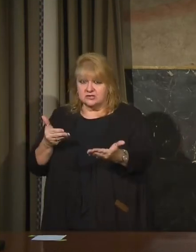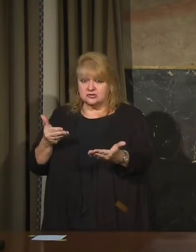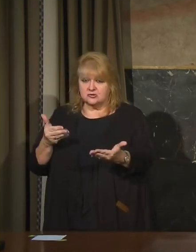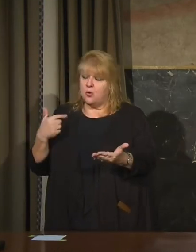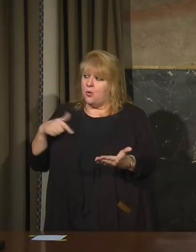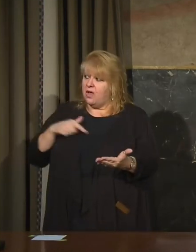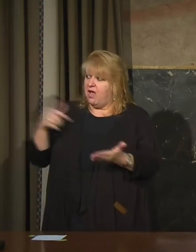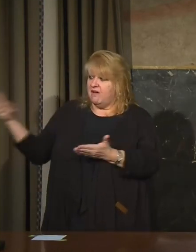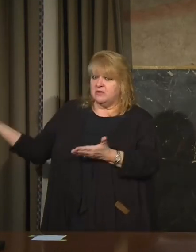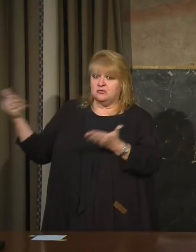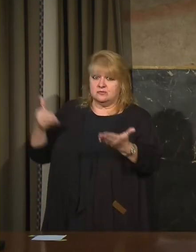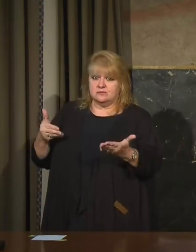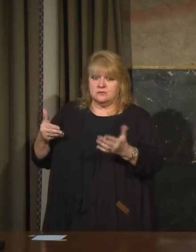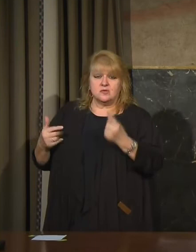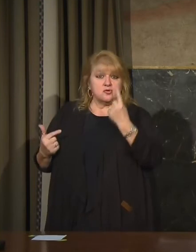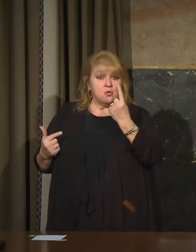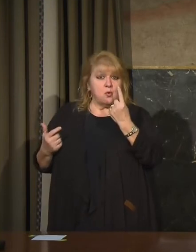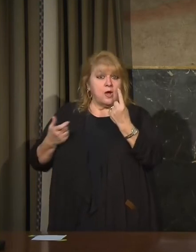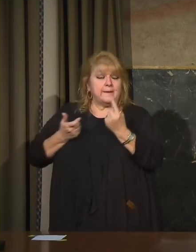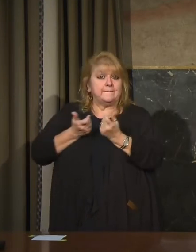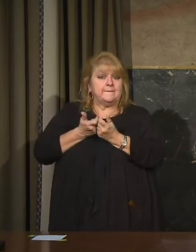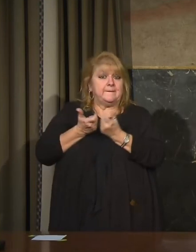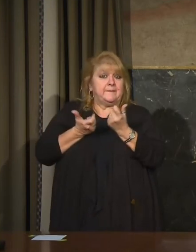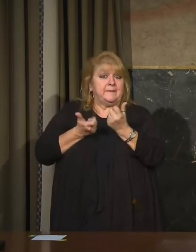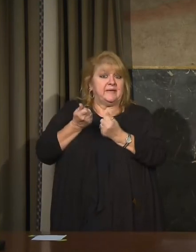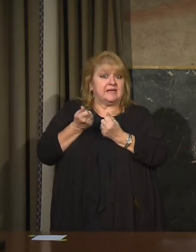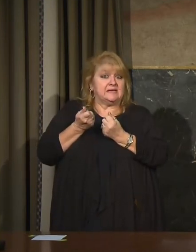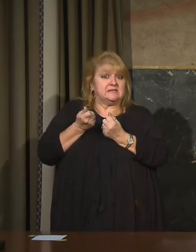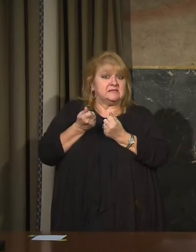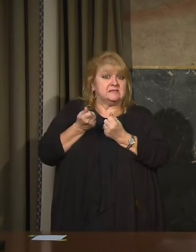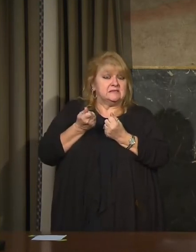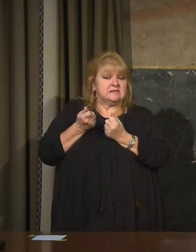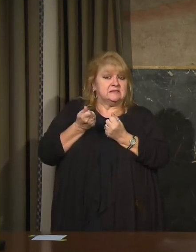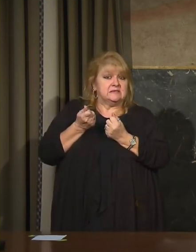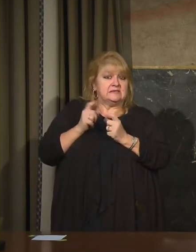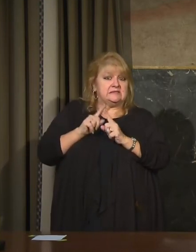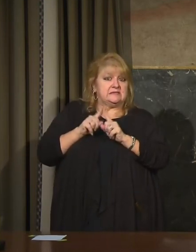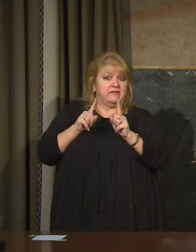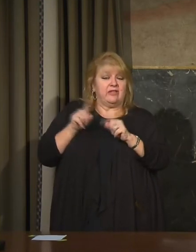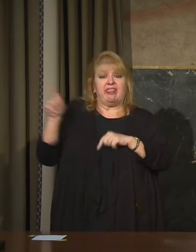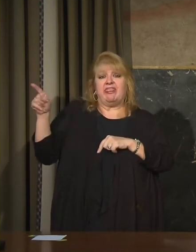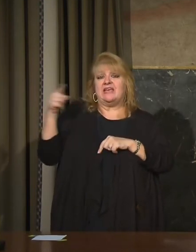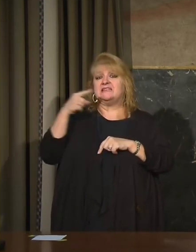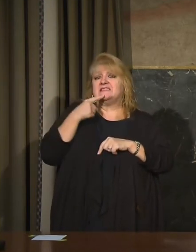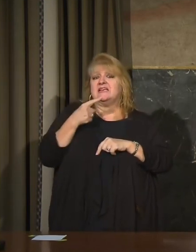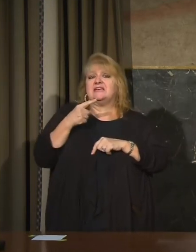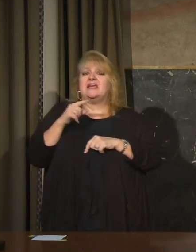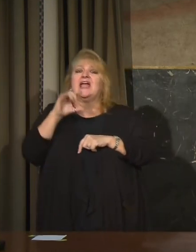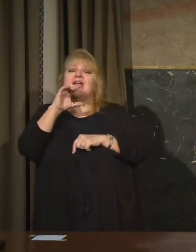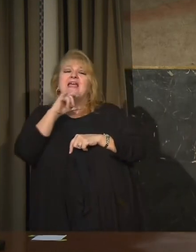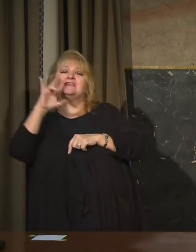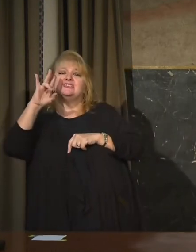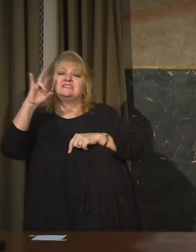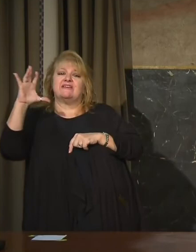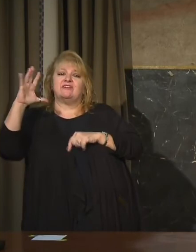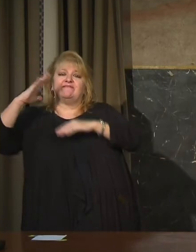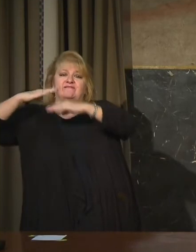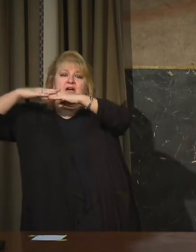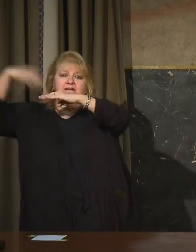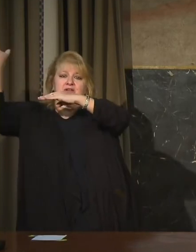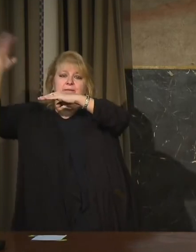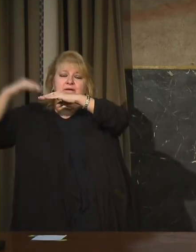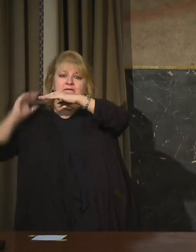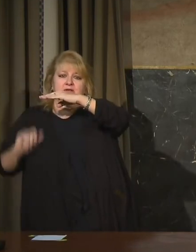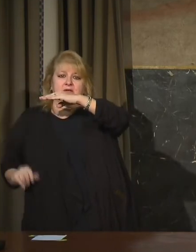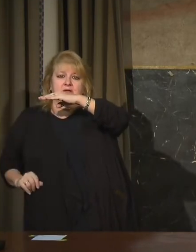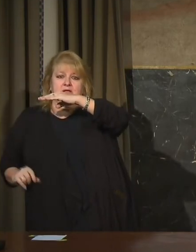The biggest deviation, and one that I think we've explained, and if we didn't, I apologize, they were saying start at age 75 and above. But